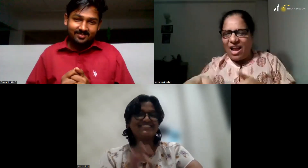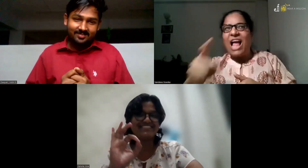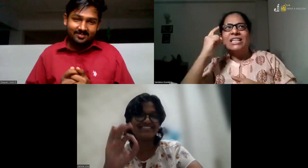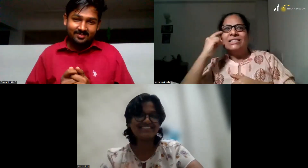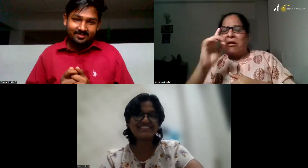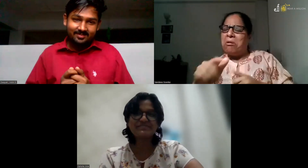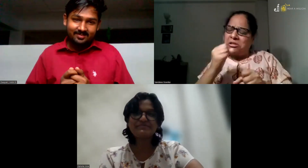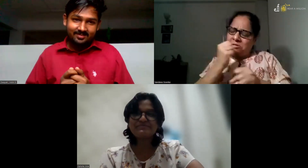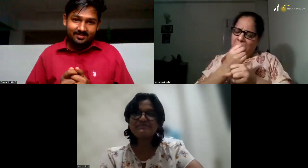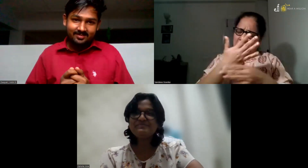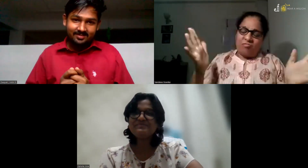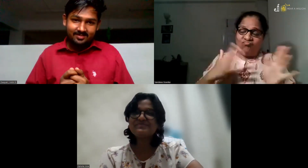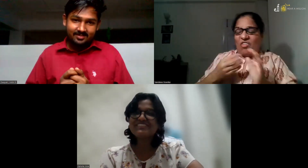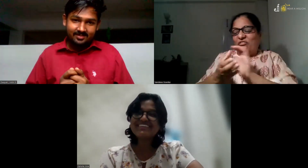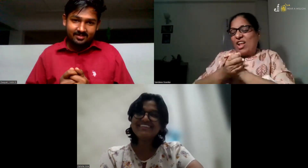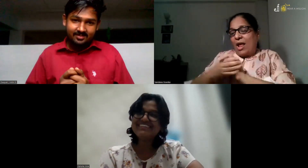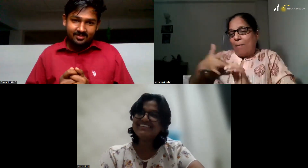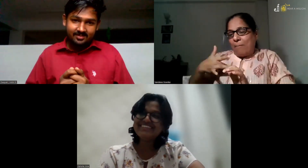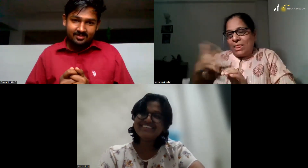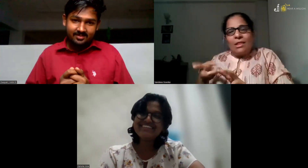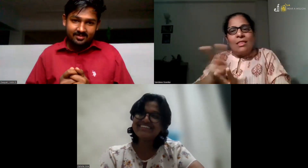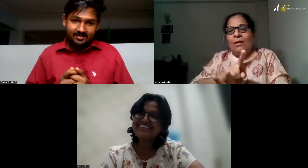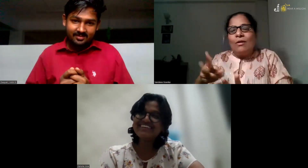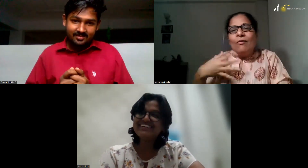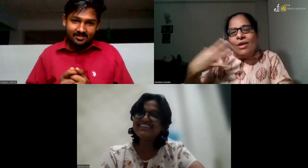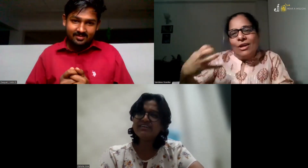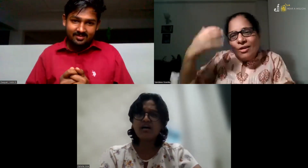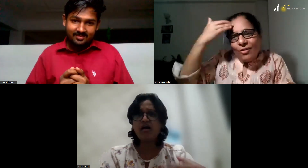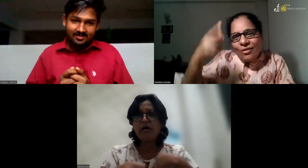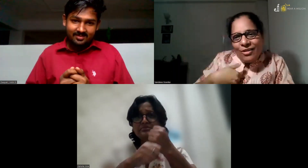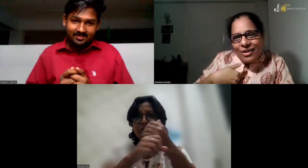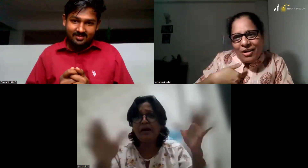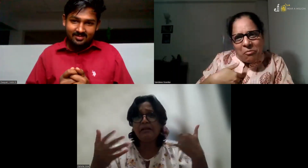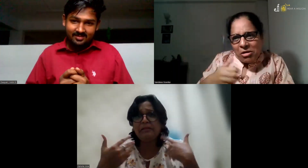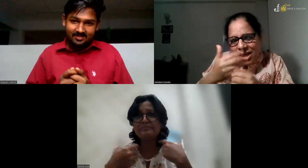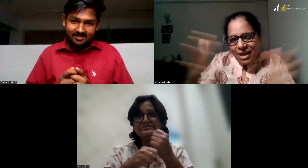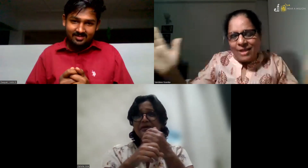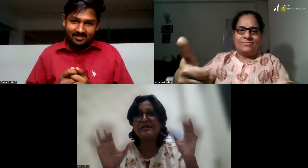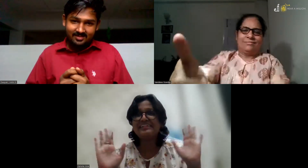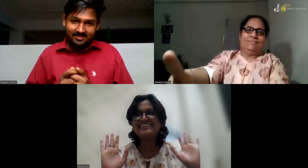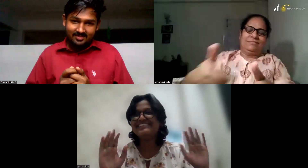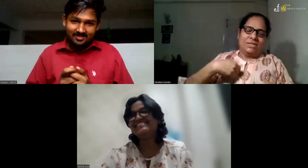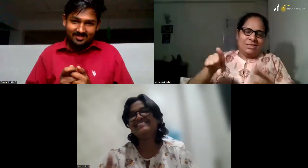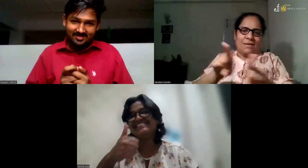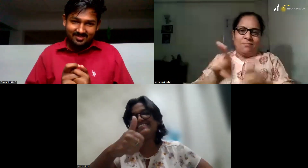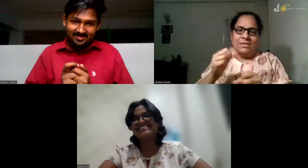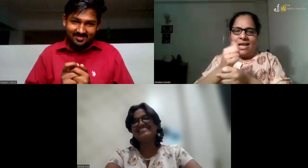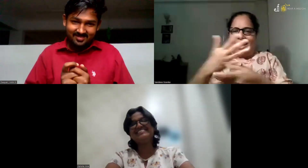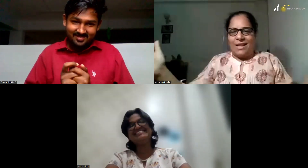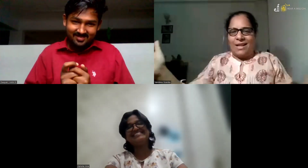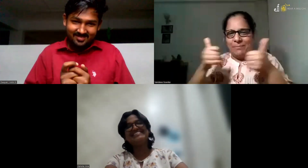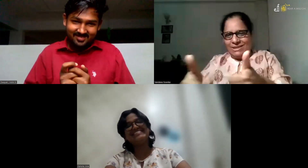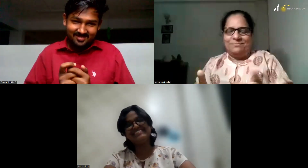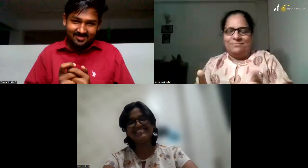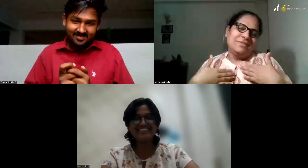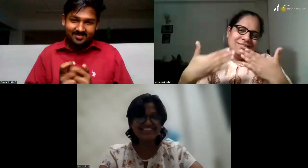be good to have you and other one as well. Two or three people we can go. So I would like to go. I mean, which place would be